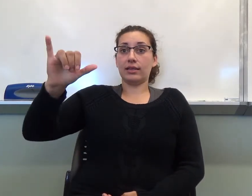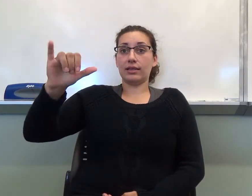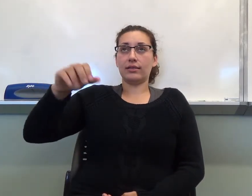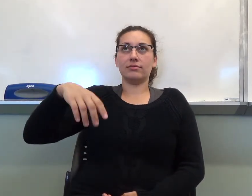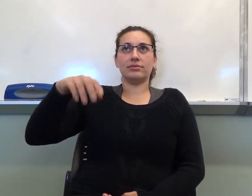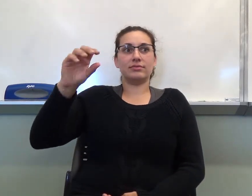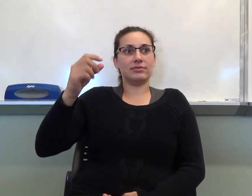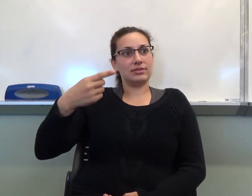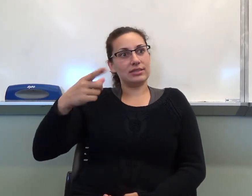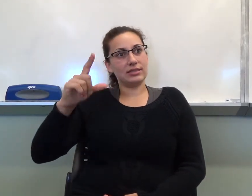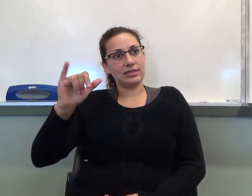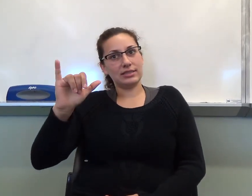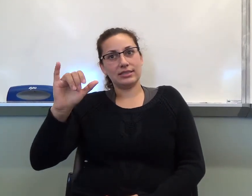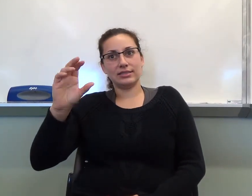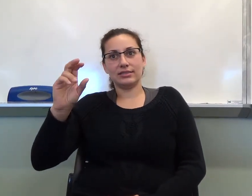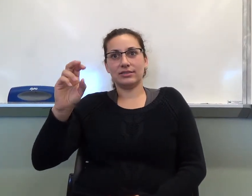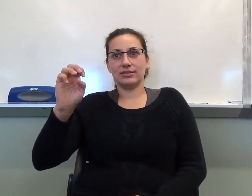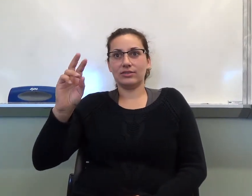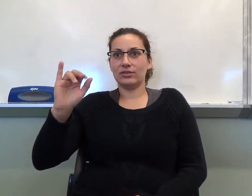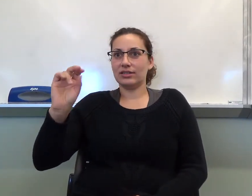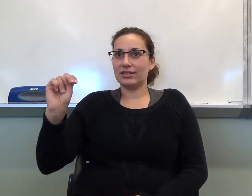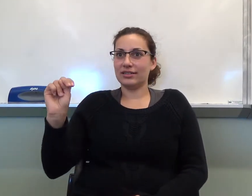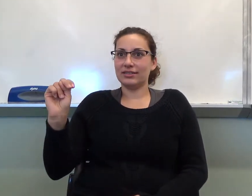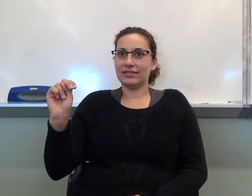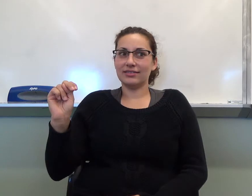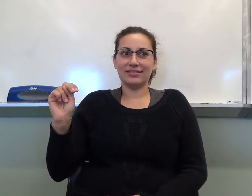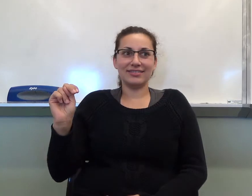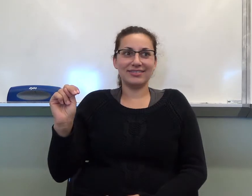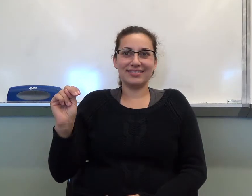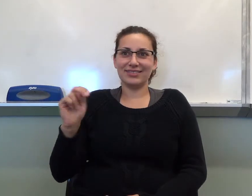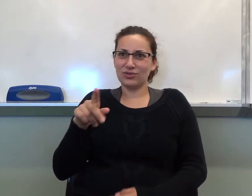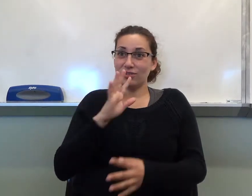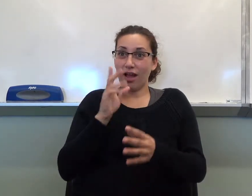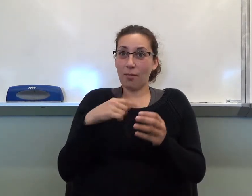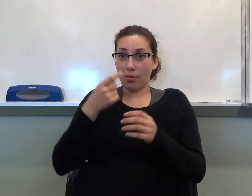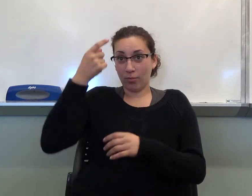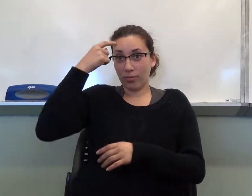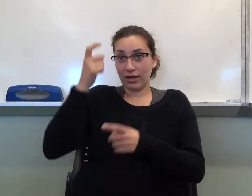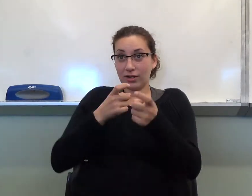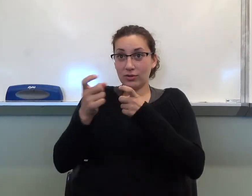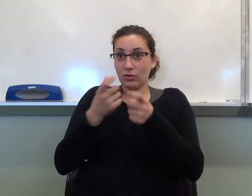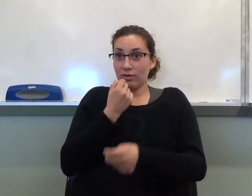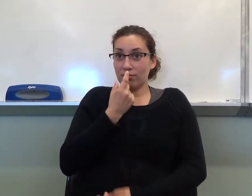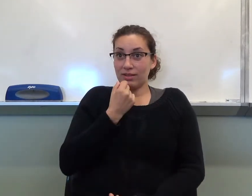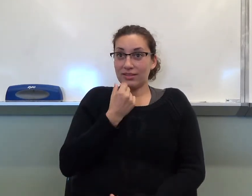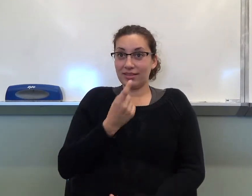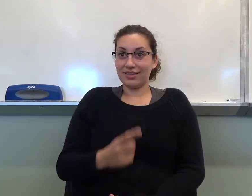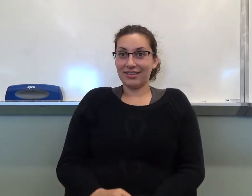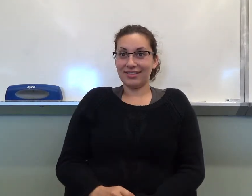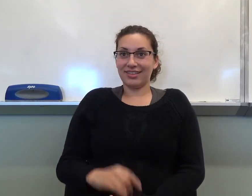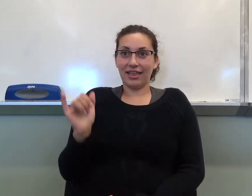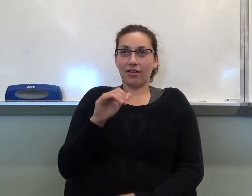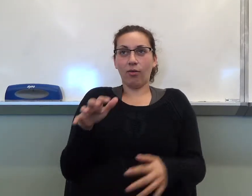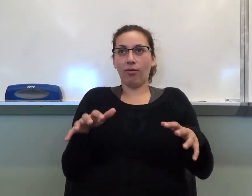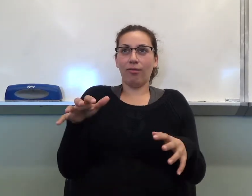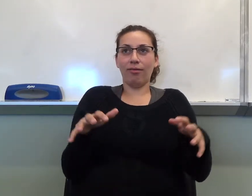micrograms, and it stops the heart from rapid beating and all this kind of thing. How